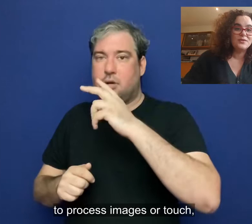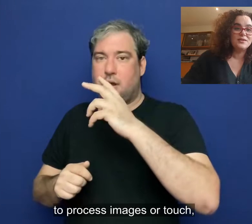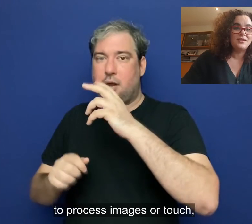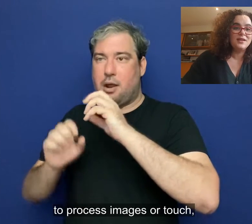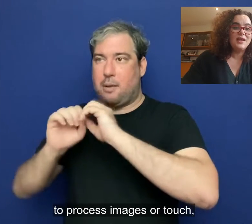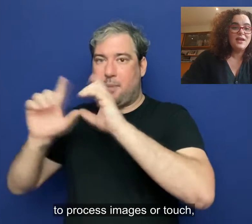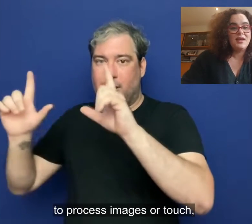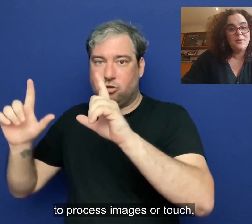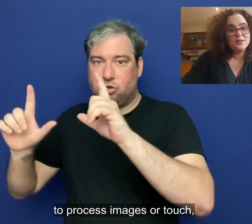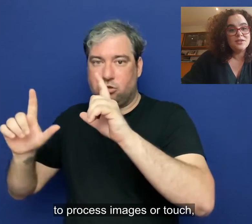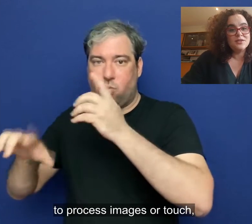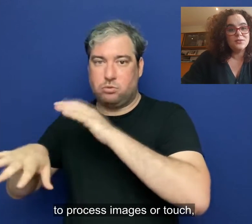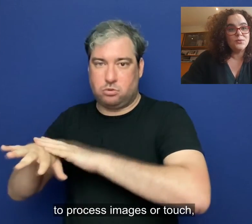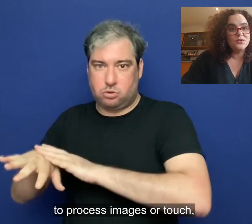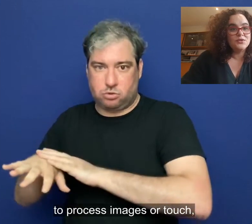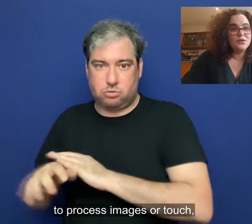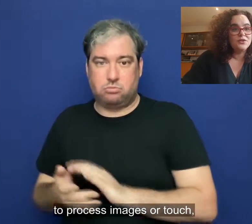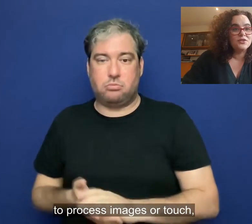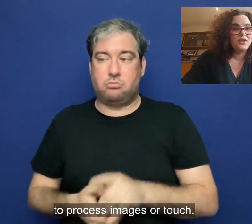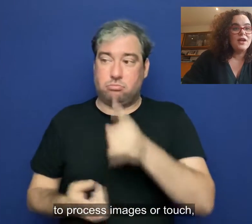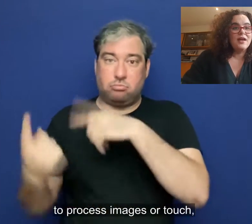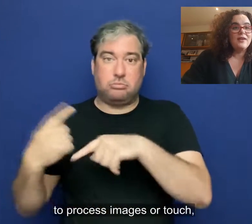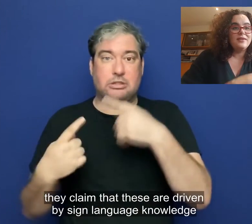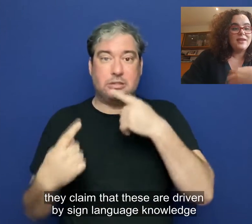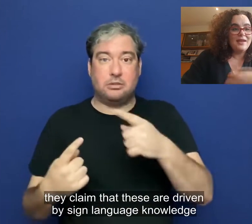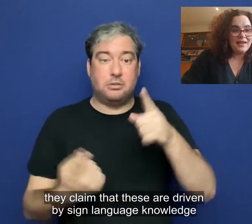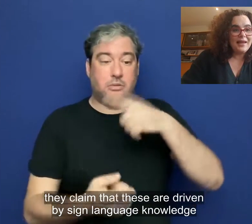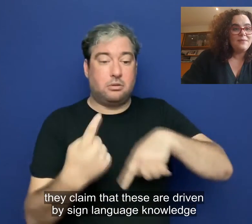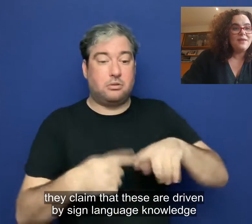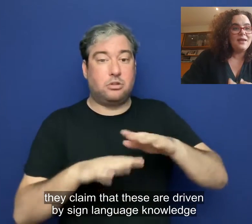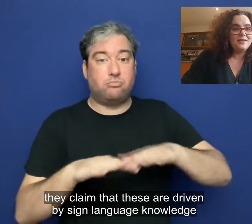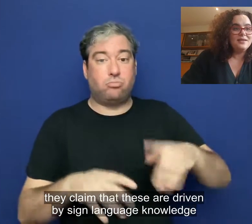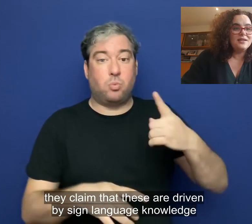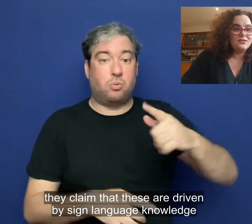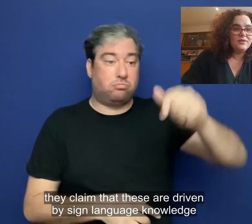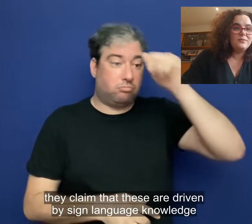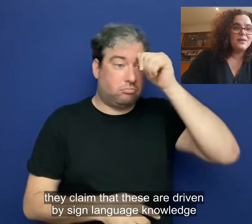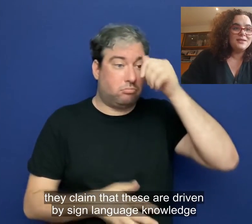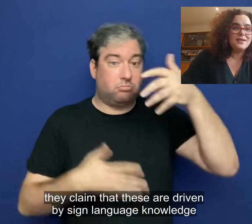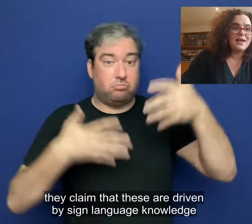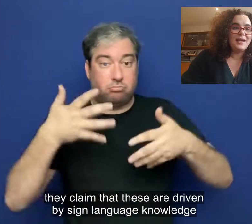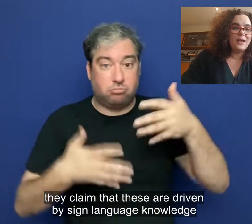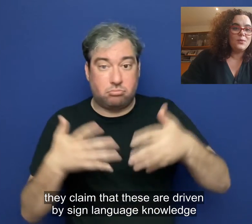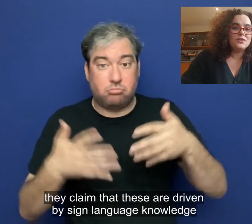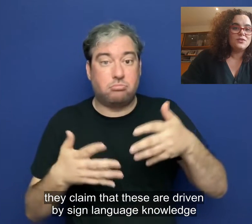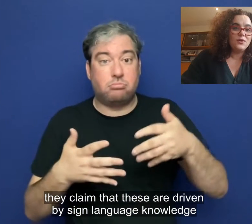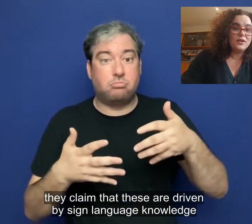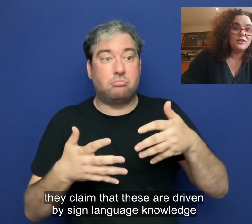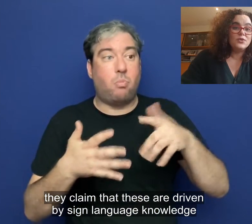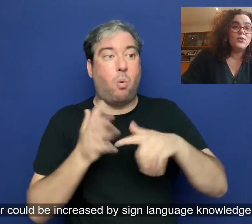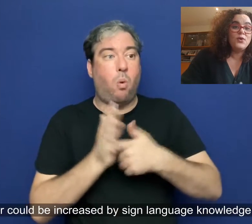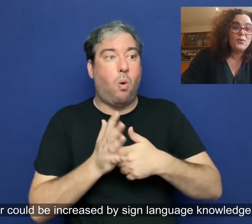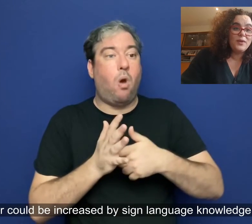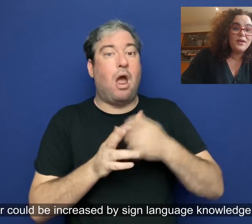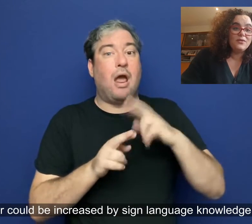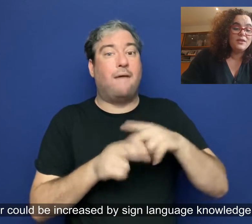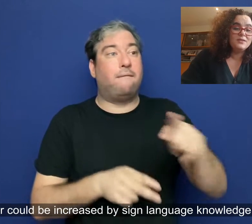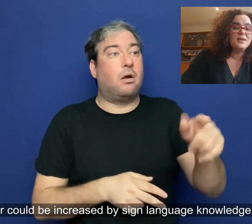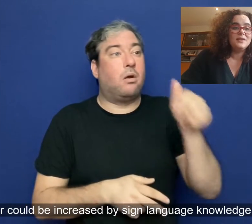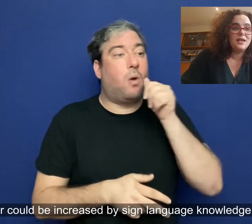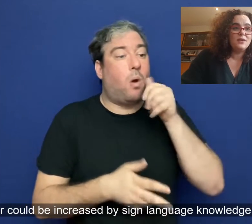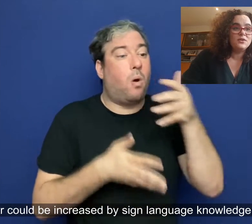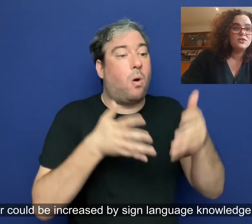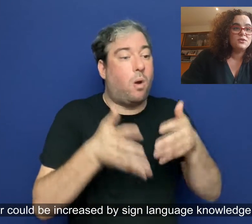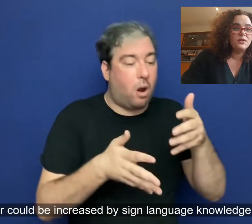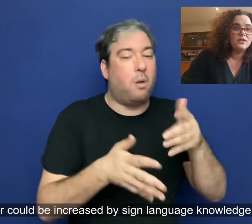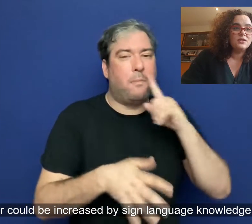to processing images or touch. They claim that these are driven by sign language knowledge or could be increased